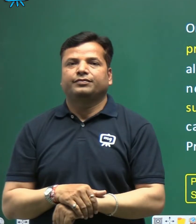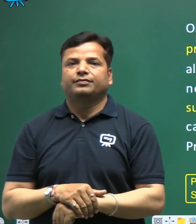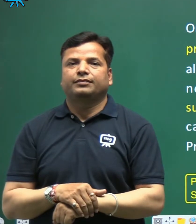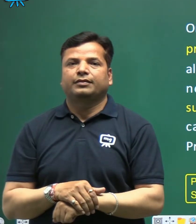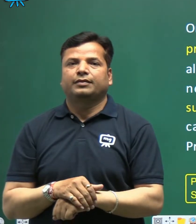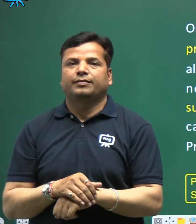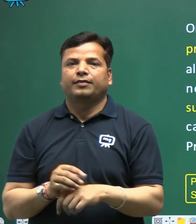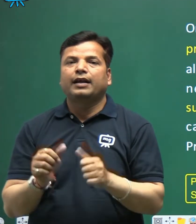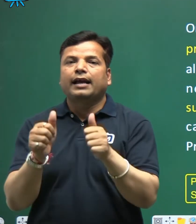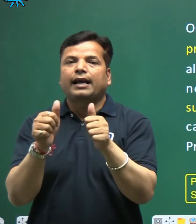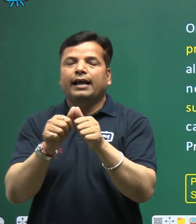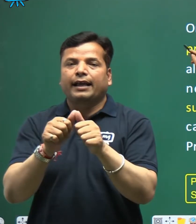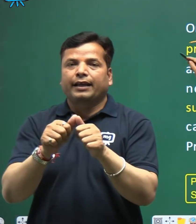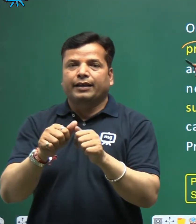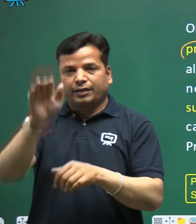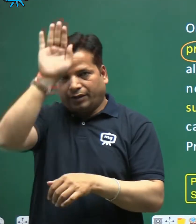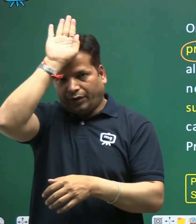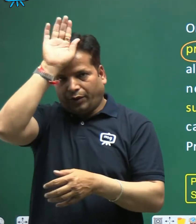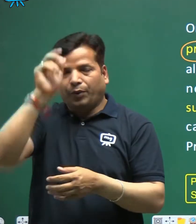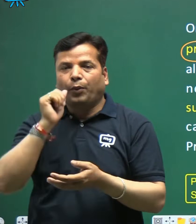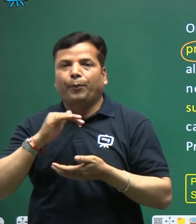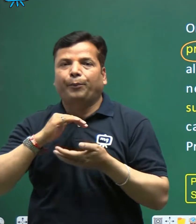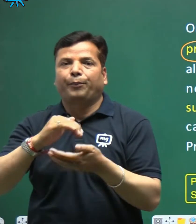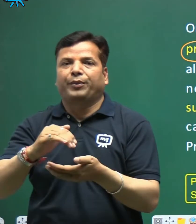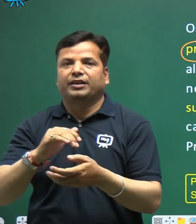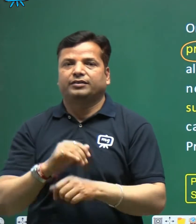a prince.